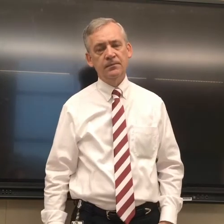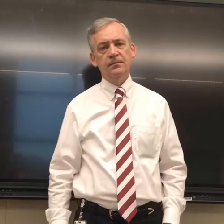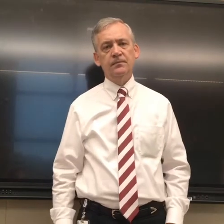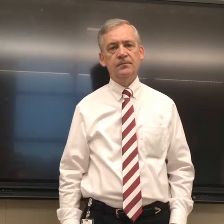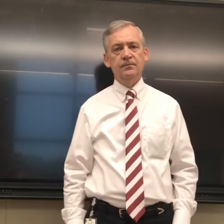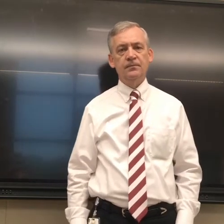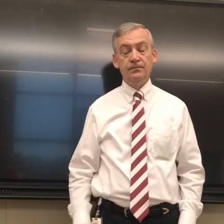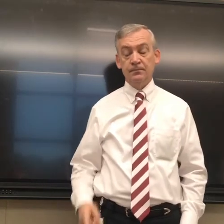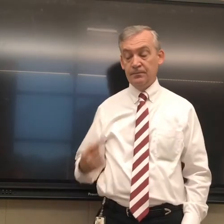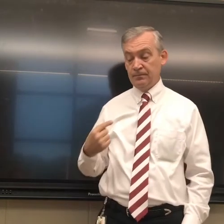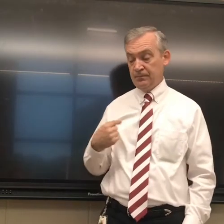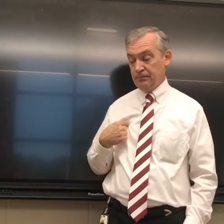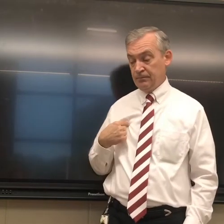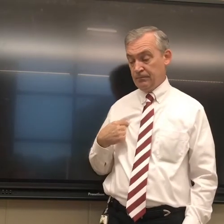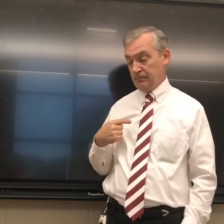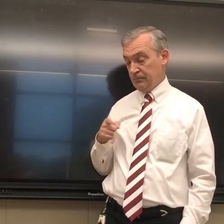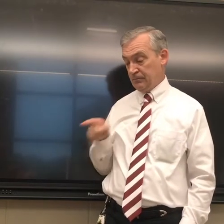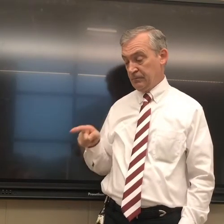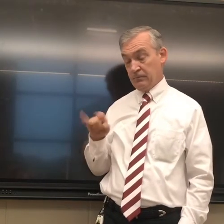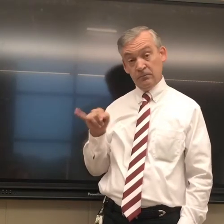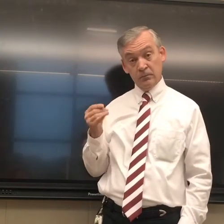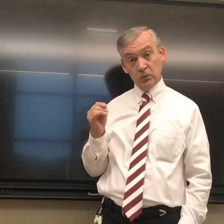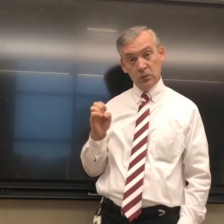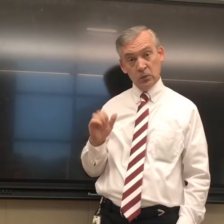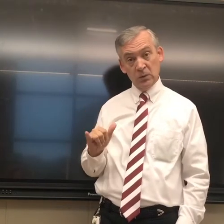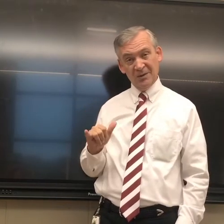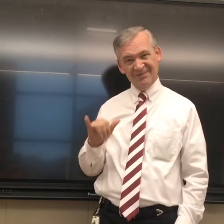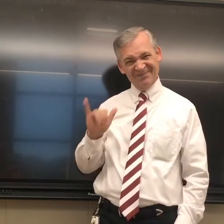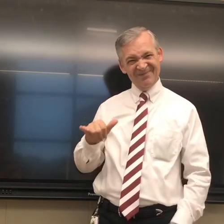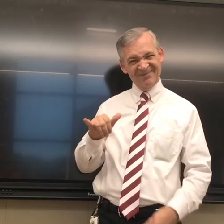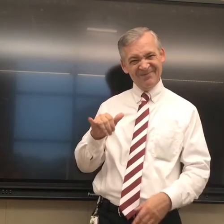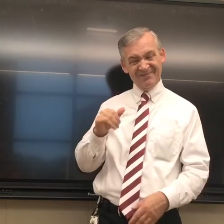Joey and I had a particularly bitter argument after supper.